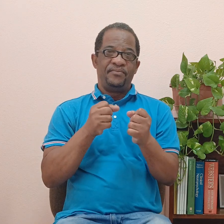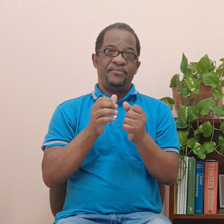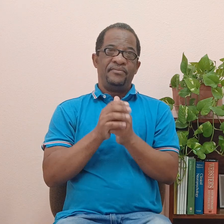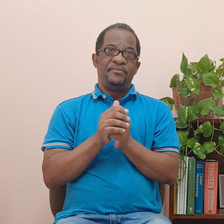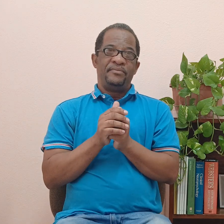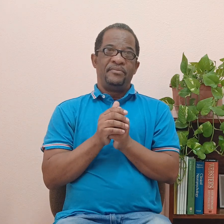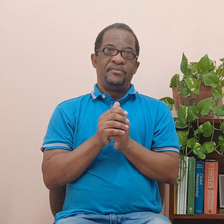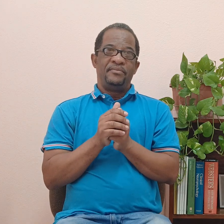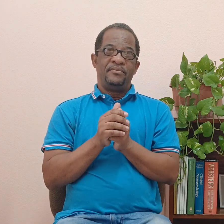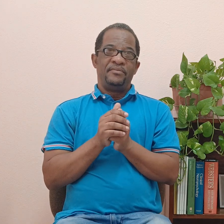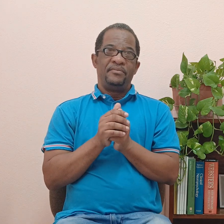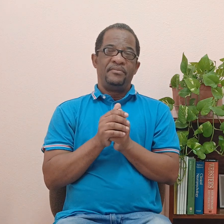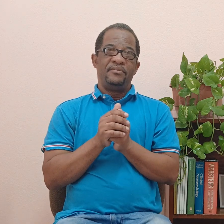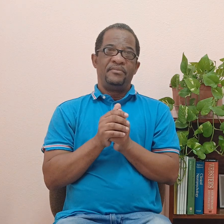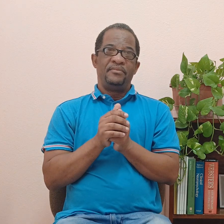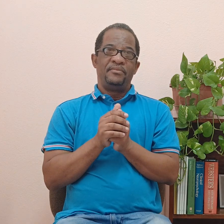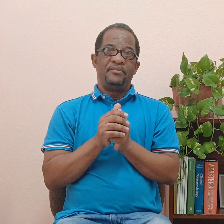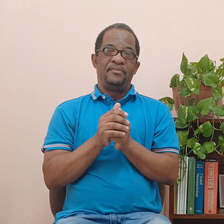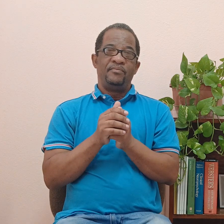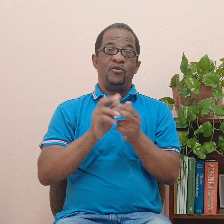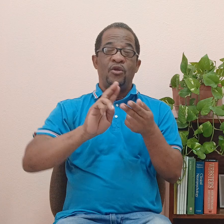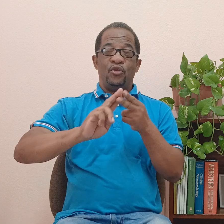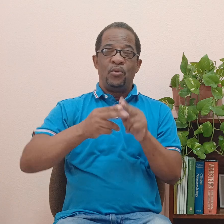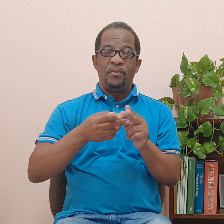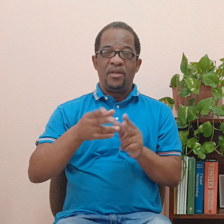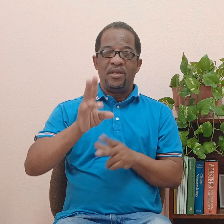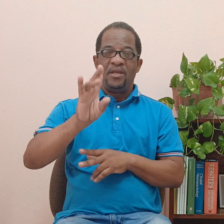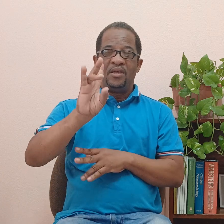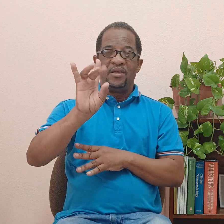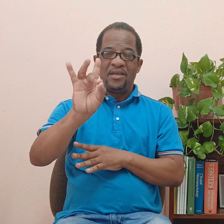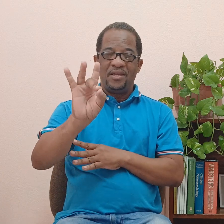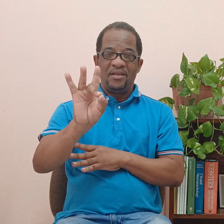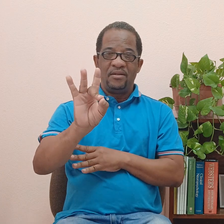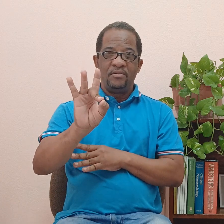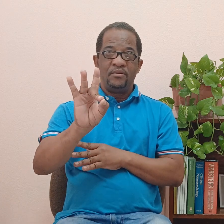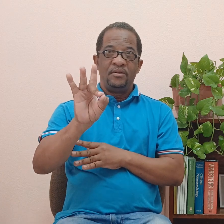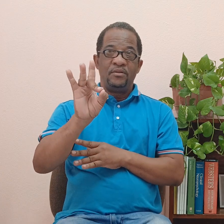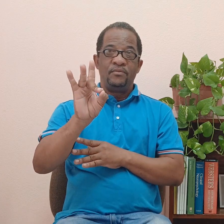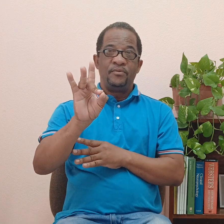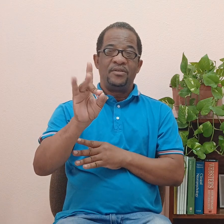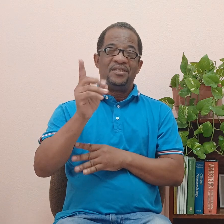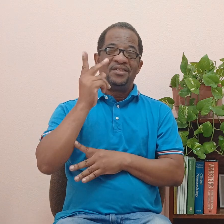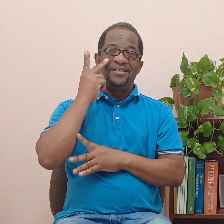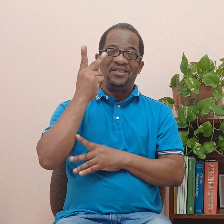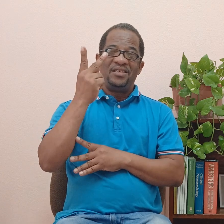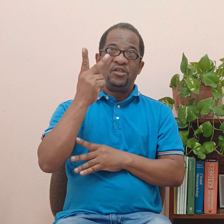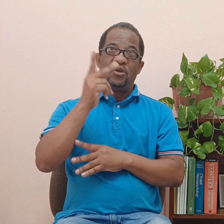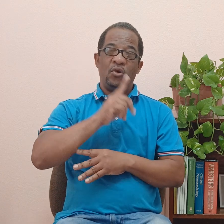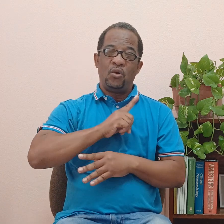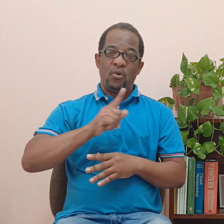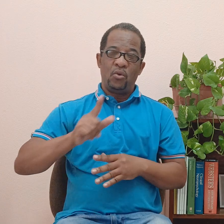Selah. 8. Come see the Lord's deeds.